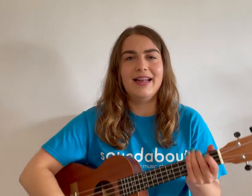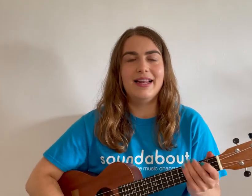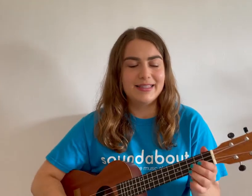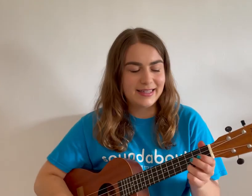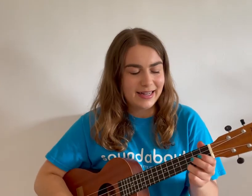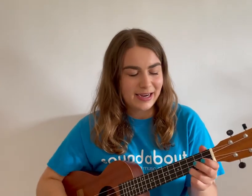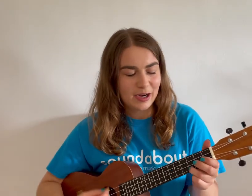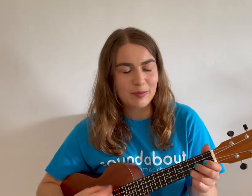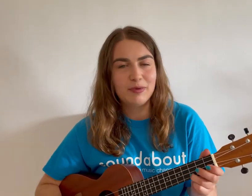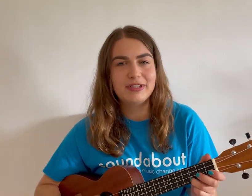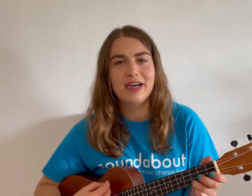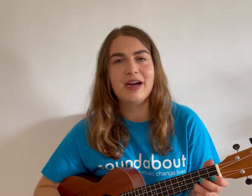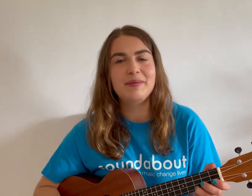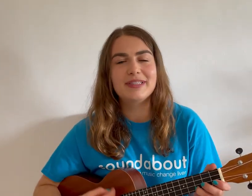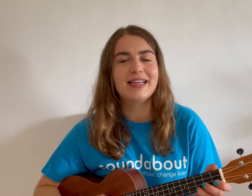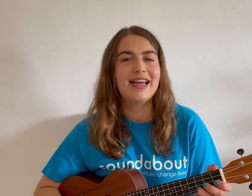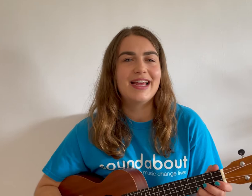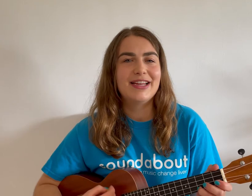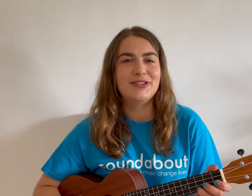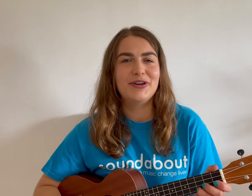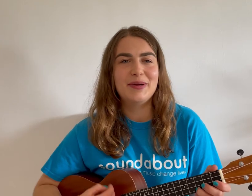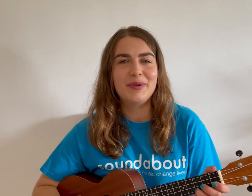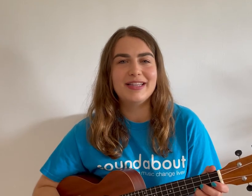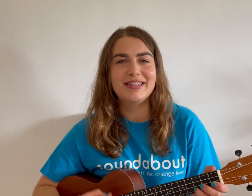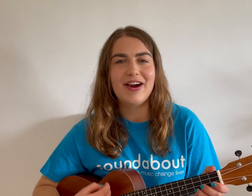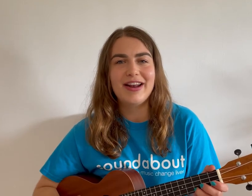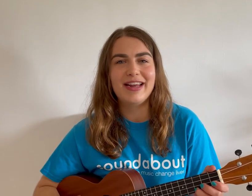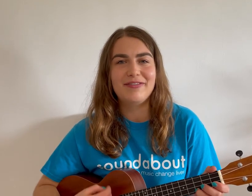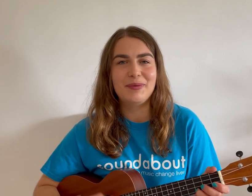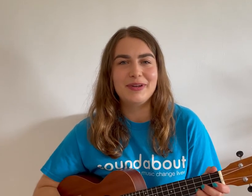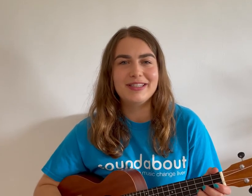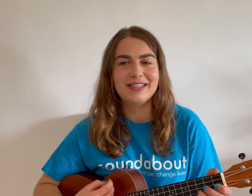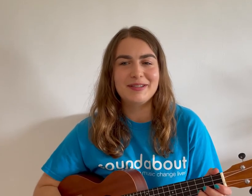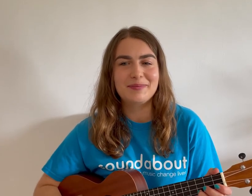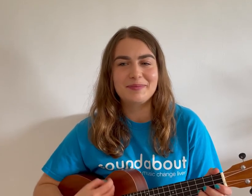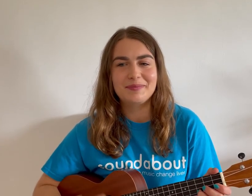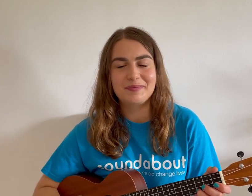Let's sing that a couple more times. Join in with the signing if you want to.